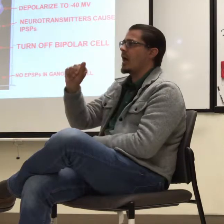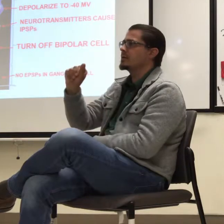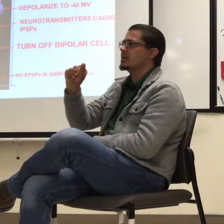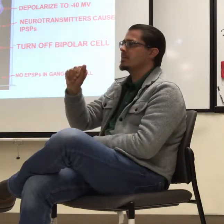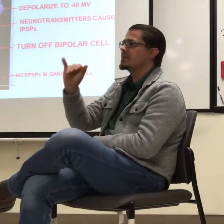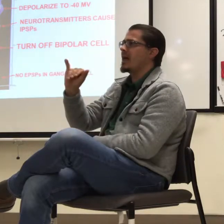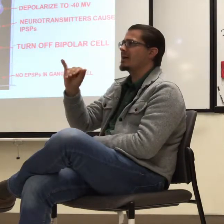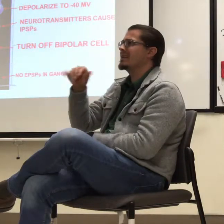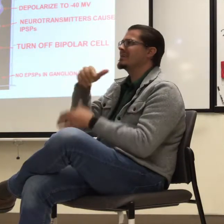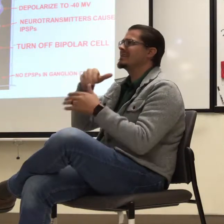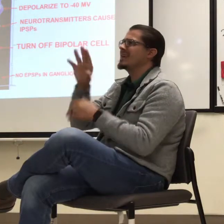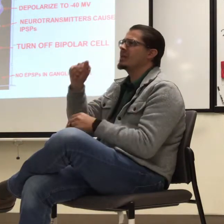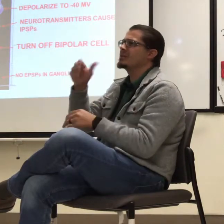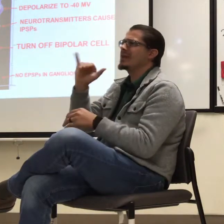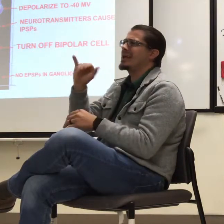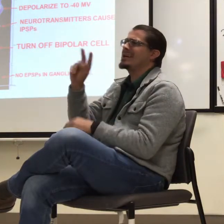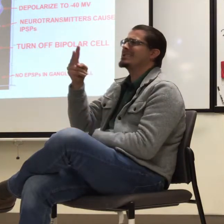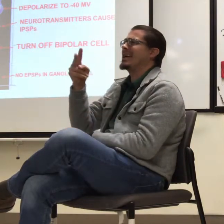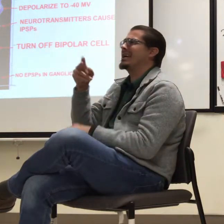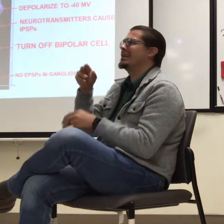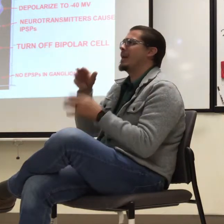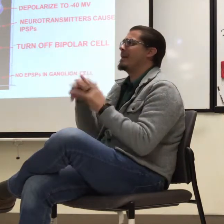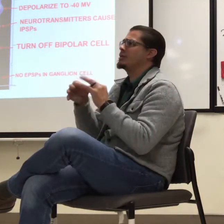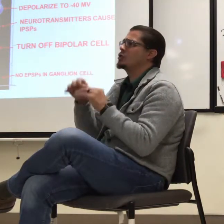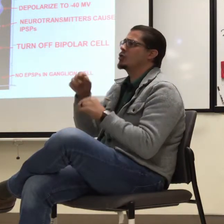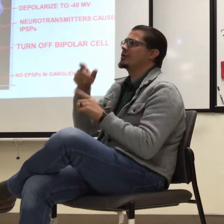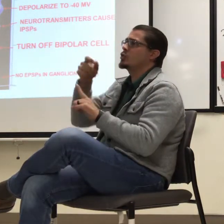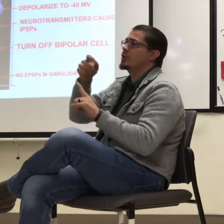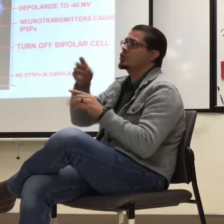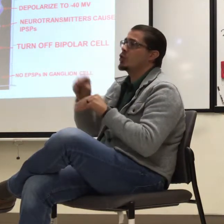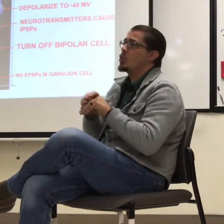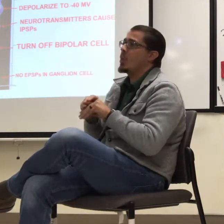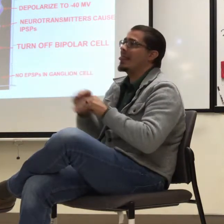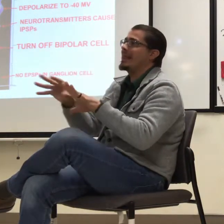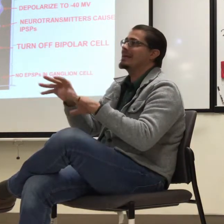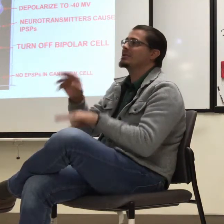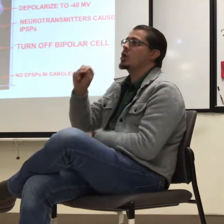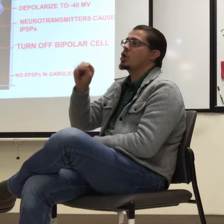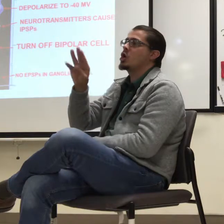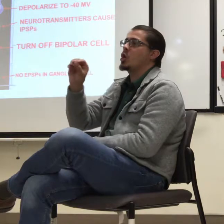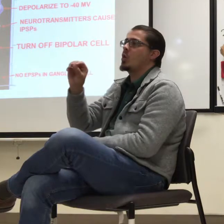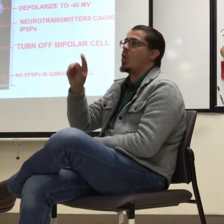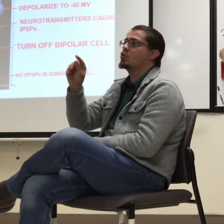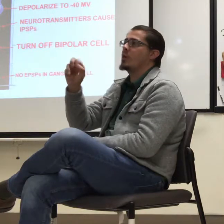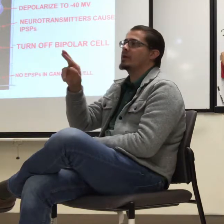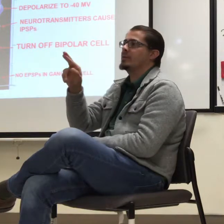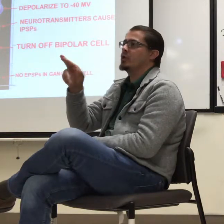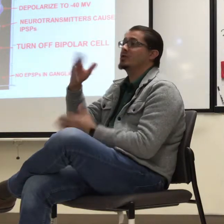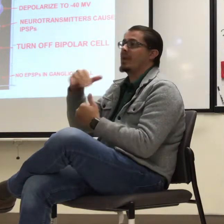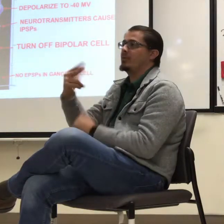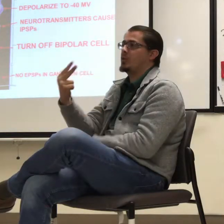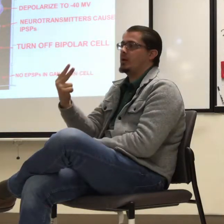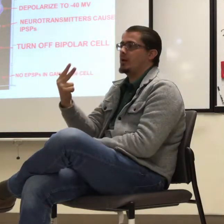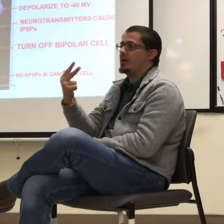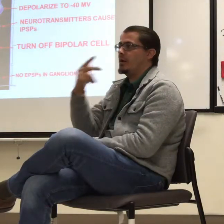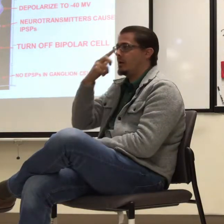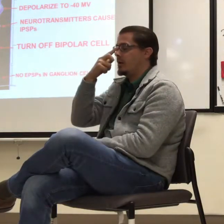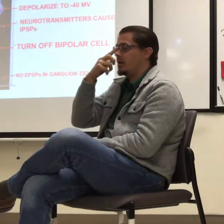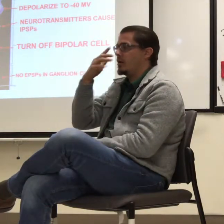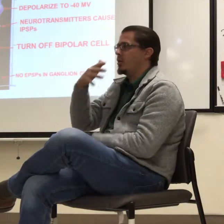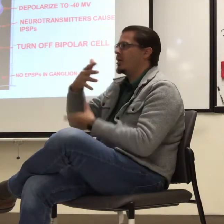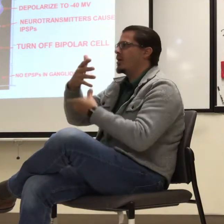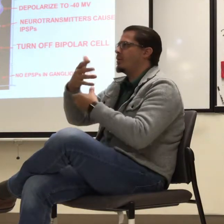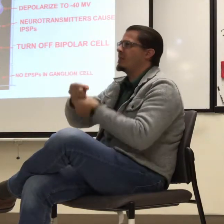messenger, as a trigger to release neurotransmitter, step 3. I'll just abbreviate that